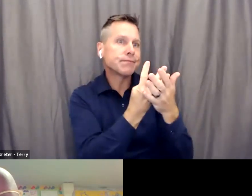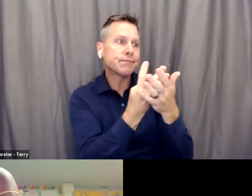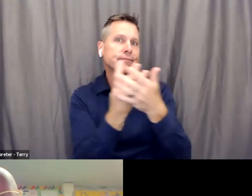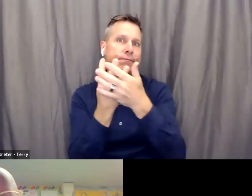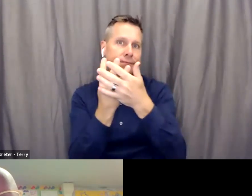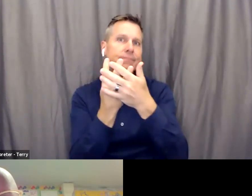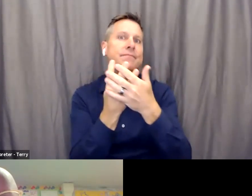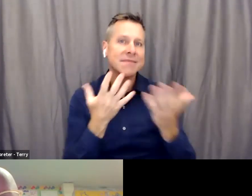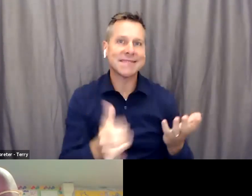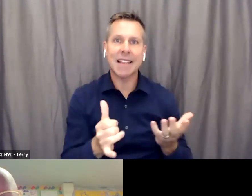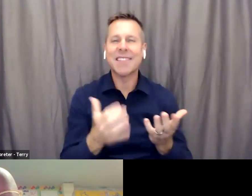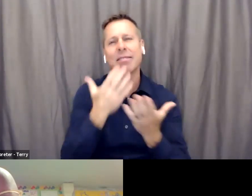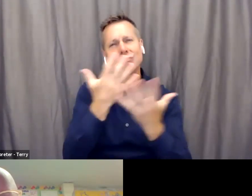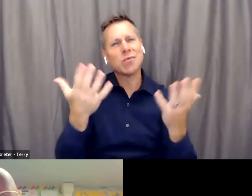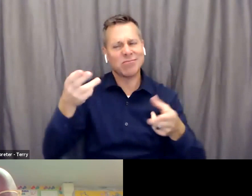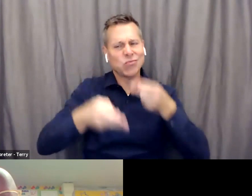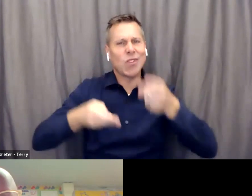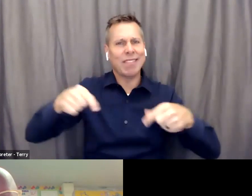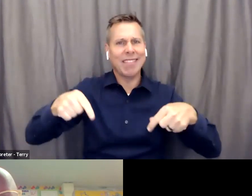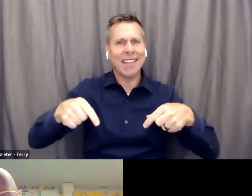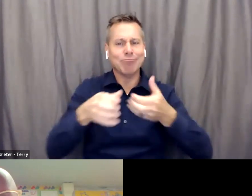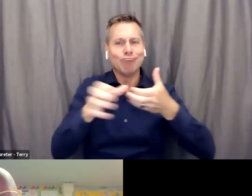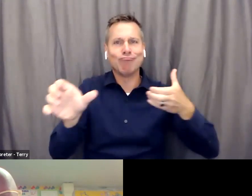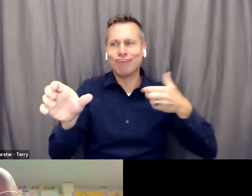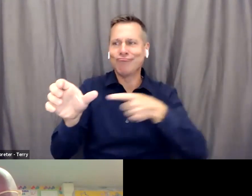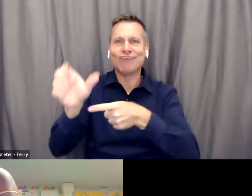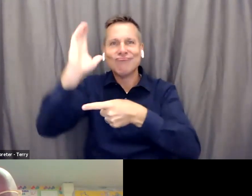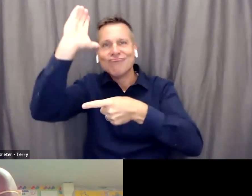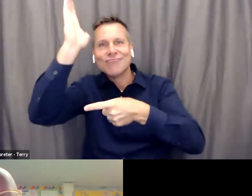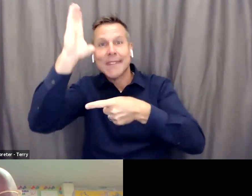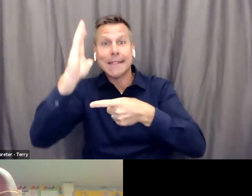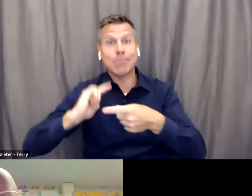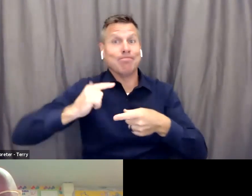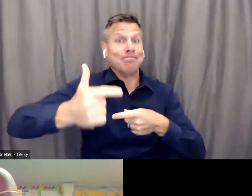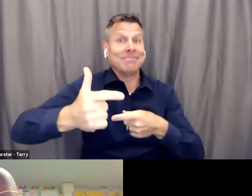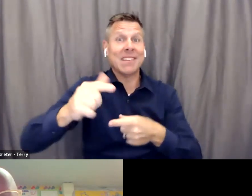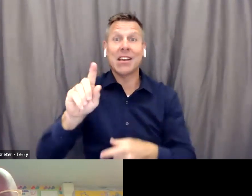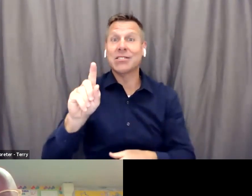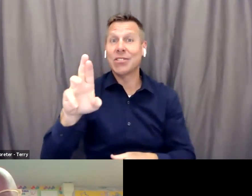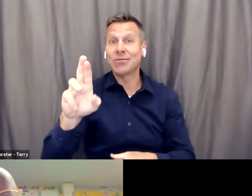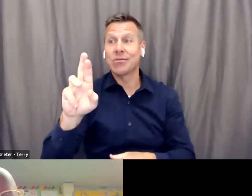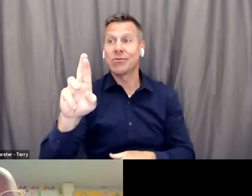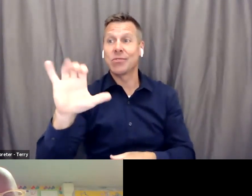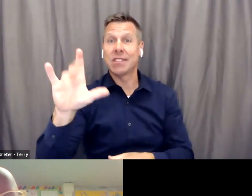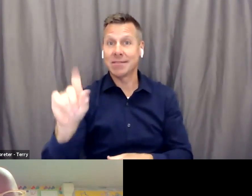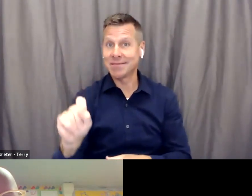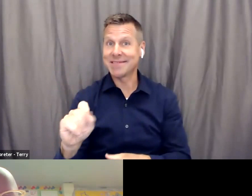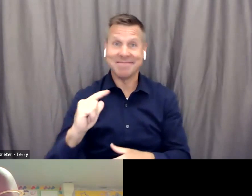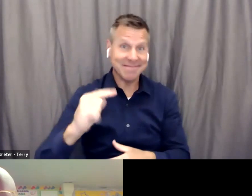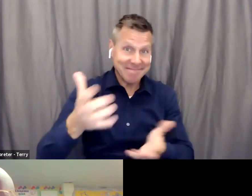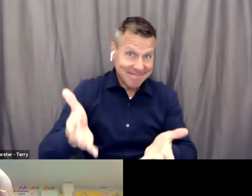for being here with us today, for joining this breakout session, and we will turn it over to Dr. Ricks. Thank you. Thank